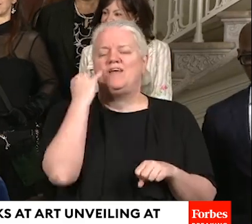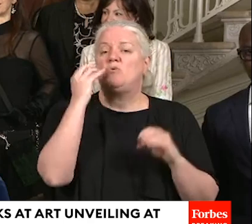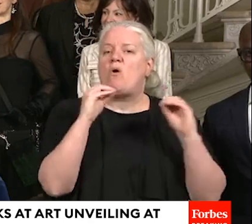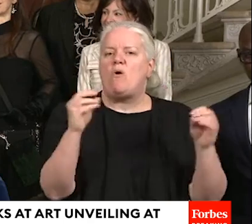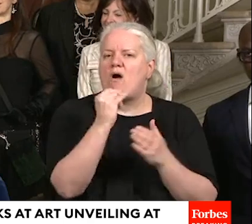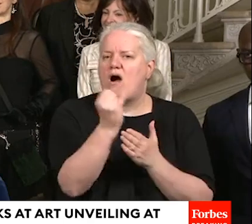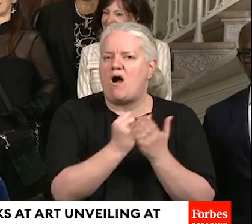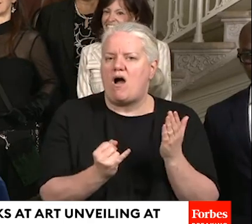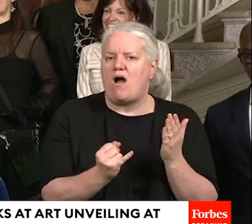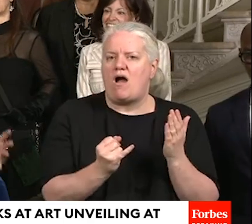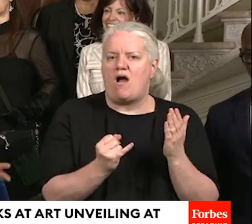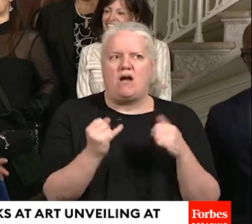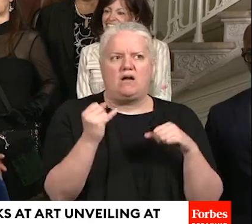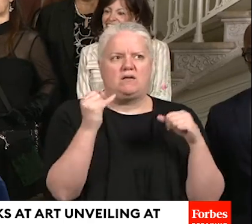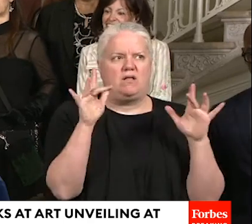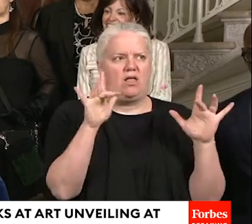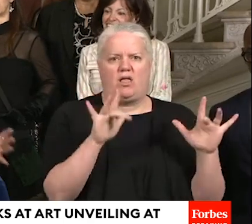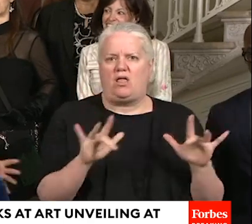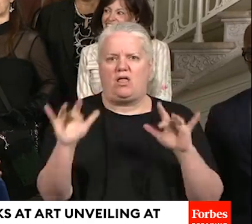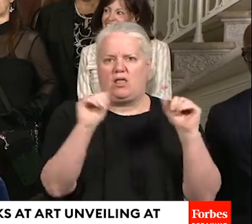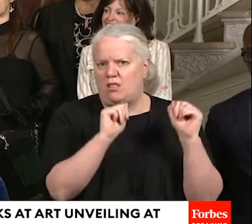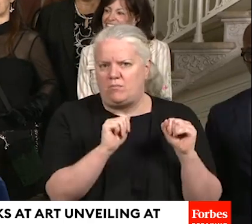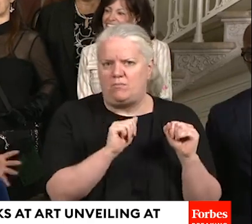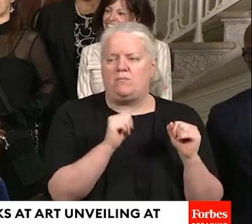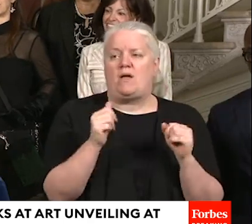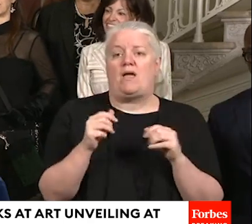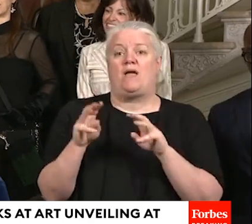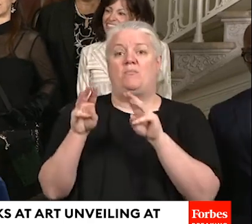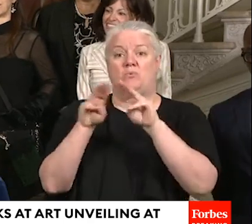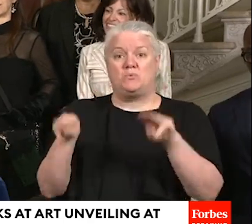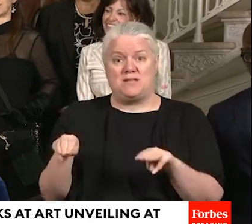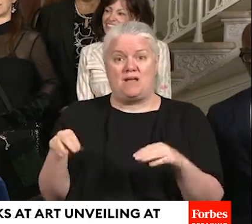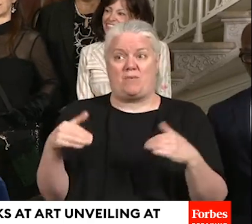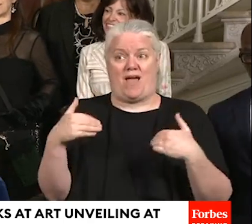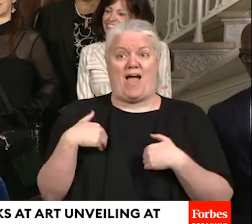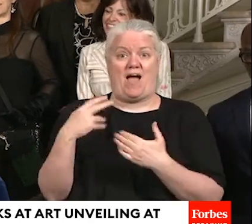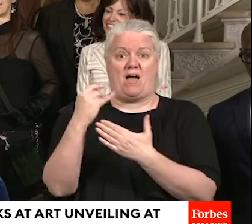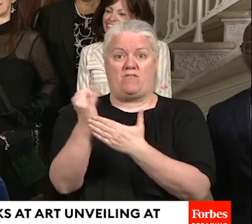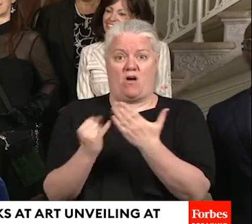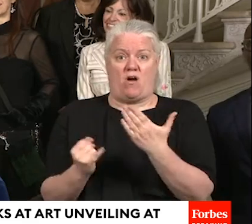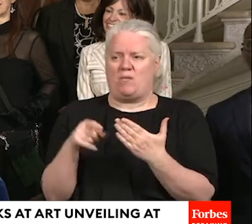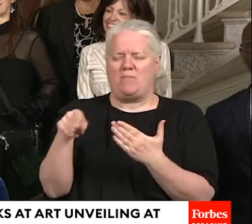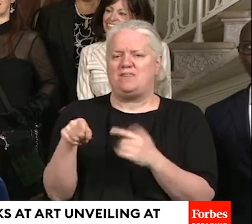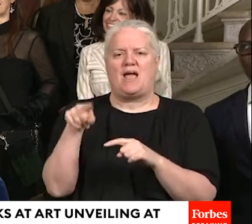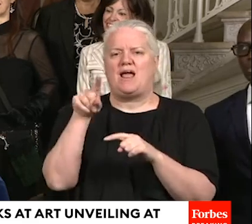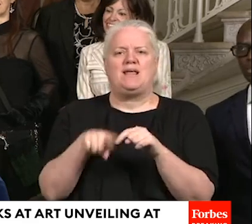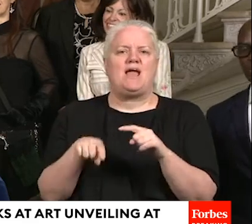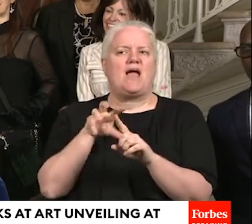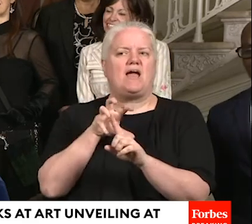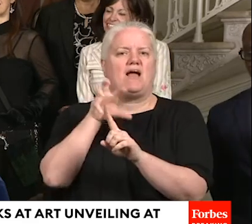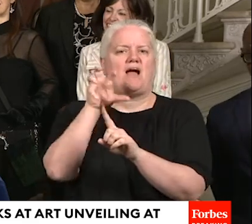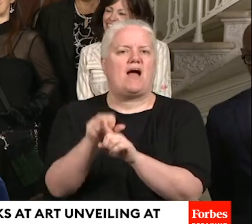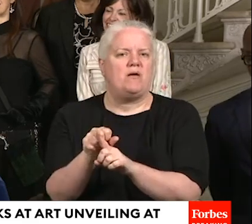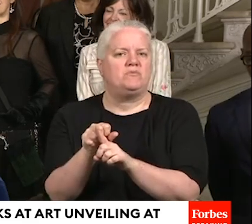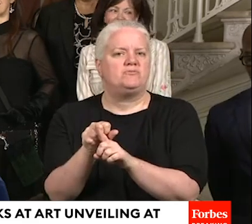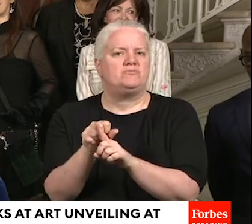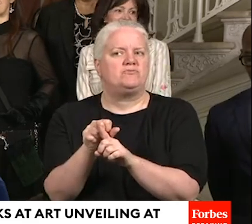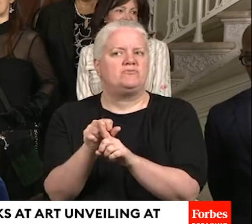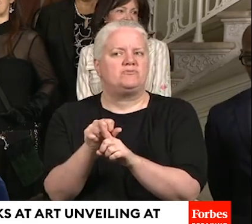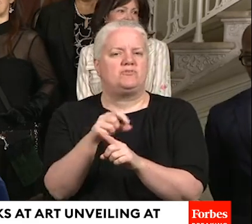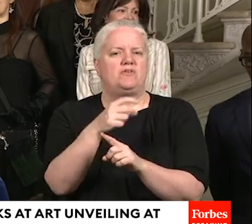art or museums with art, what they can't do. And that's to really capture the eye